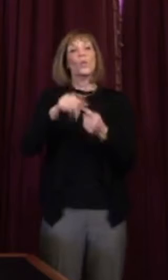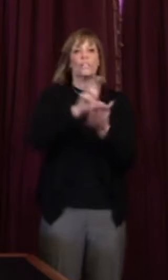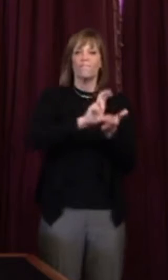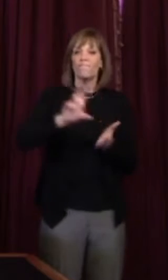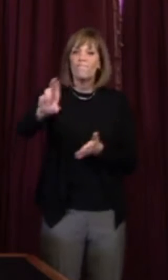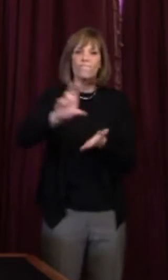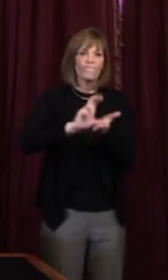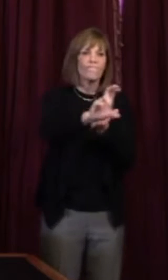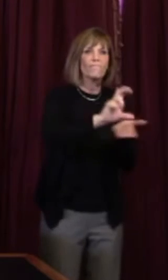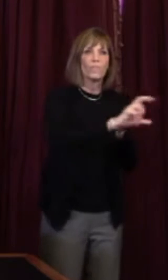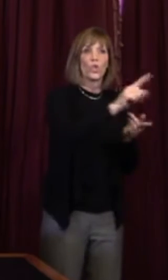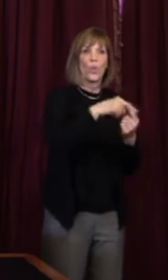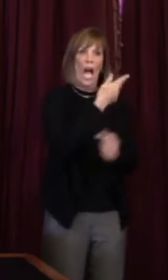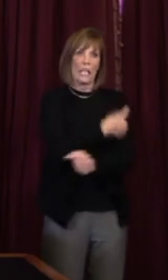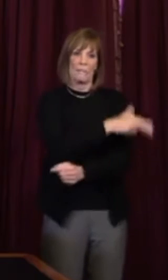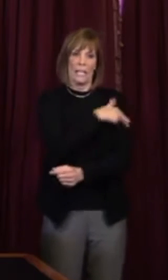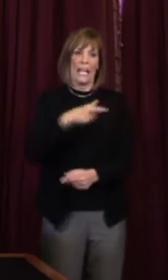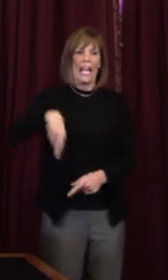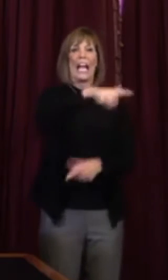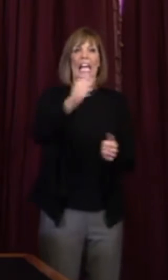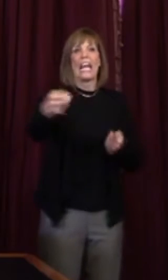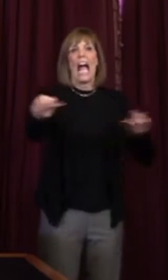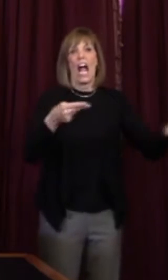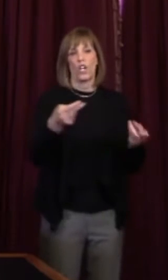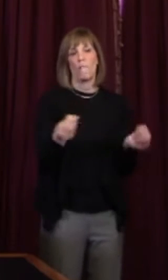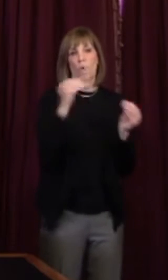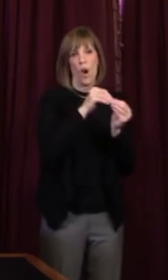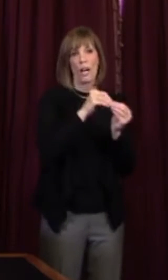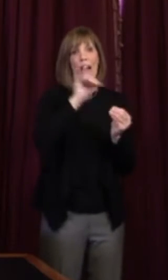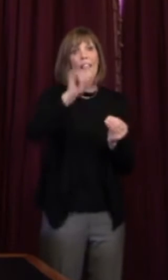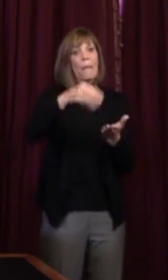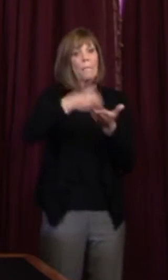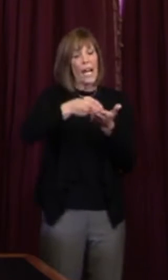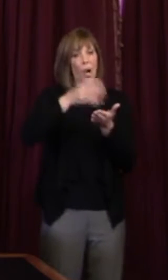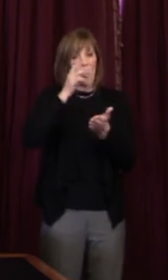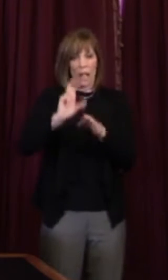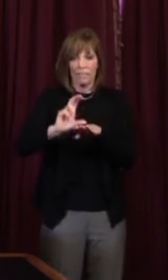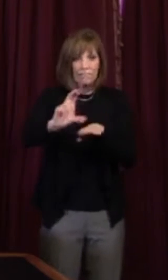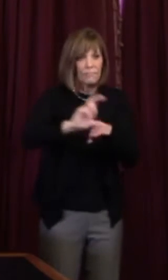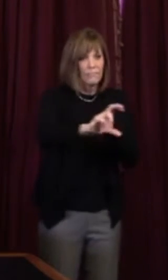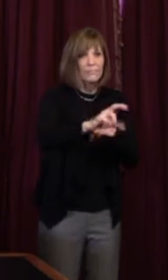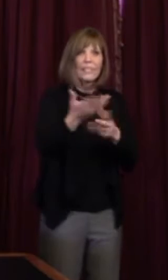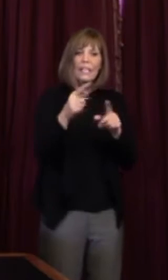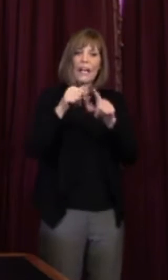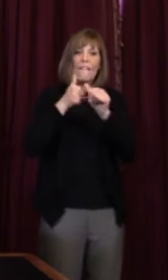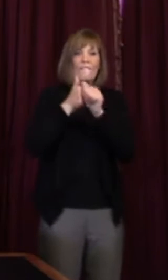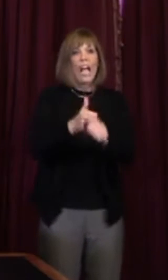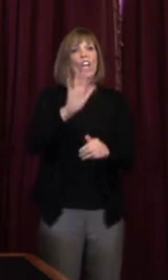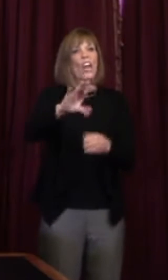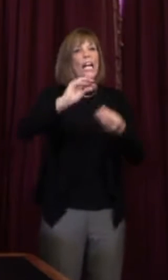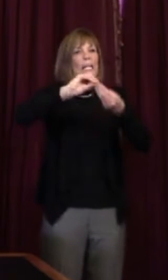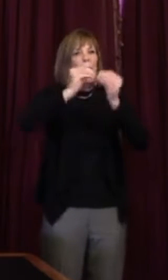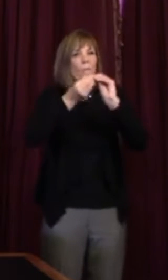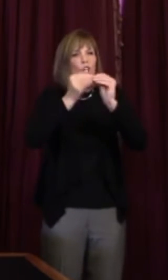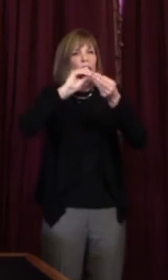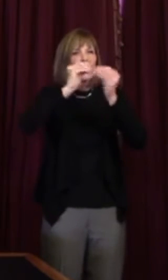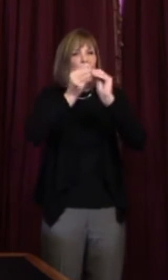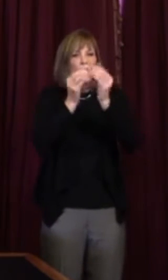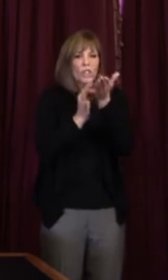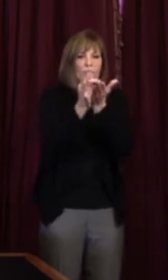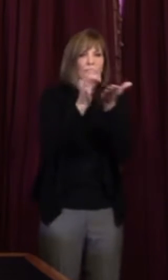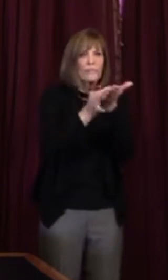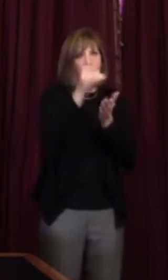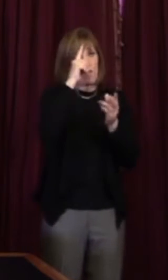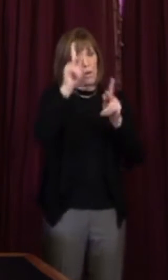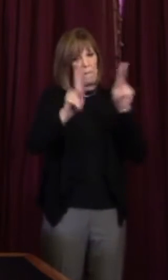help address their staffing needs. Funds will be distributed based on the hospital's average census over the